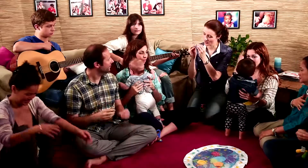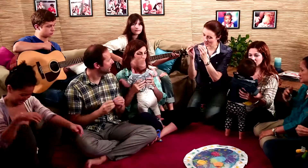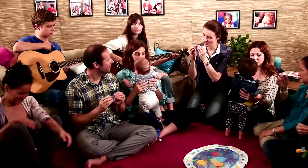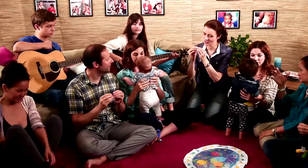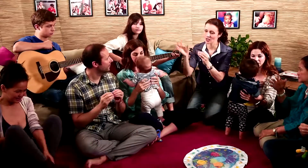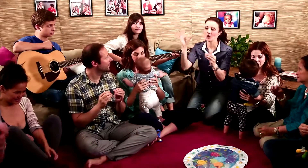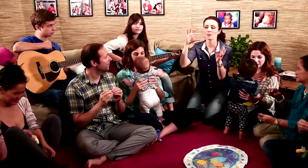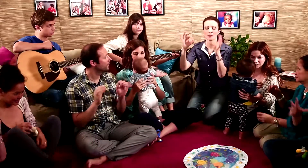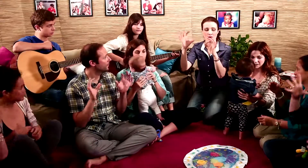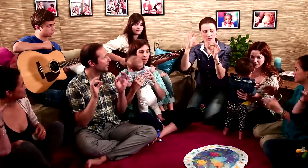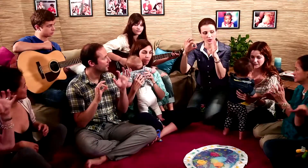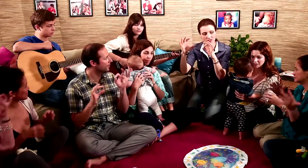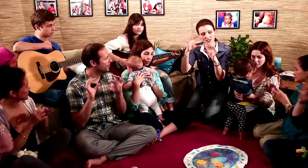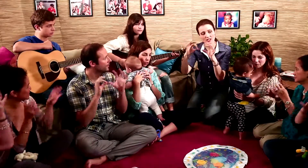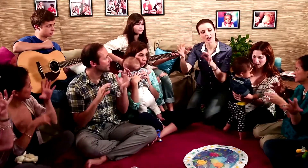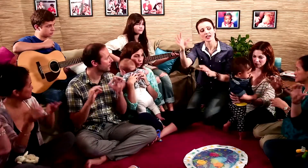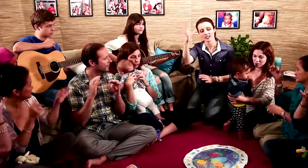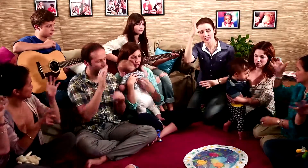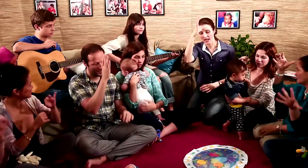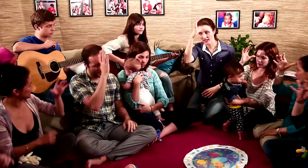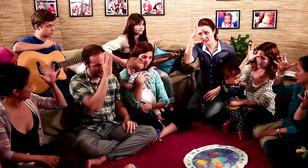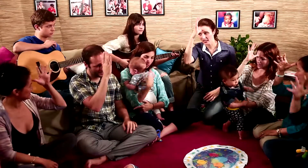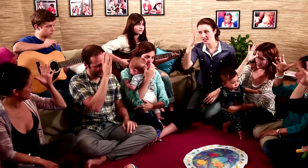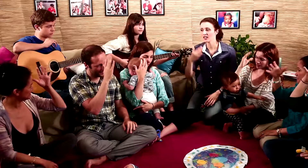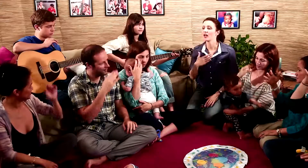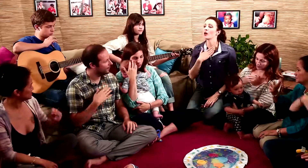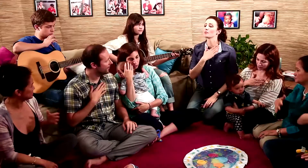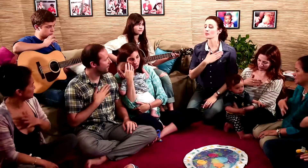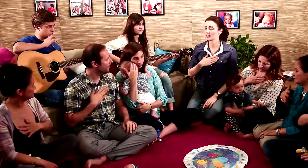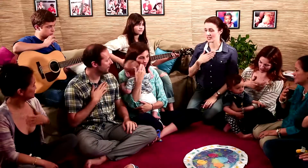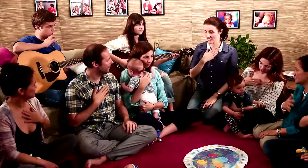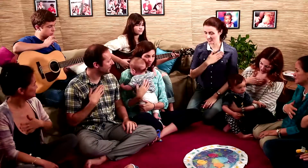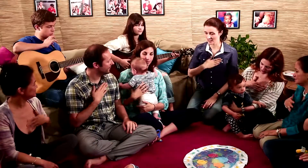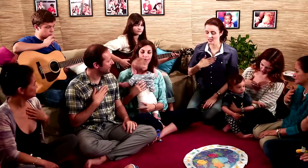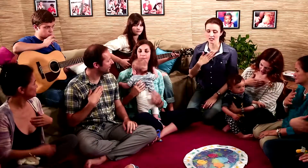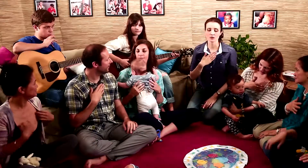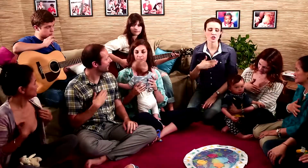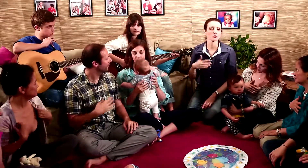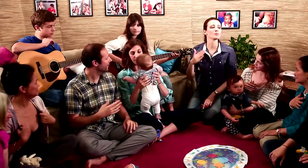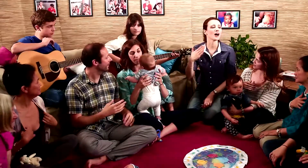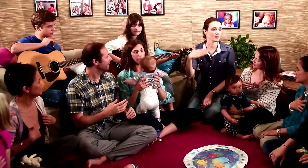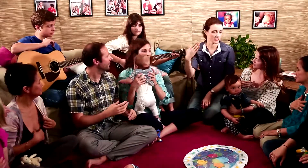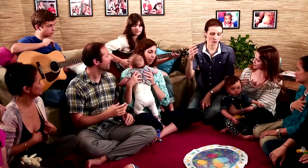more, bubbles, Daddy, please. And then we'll pop until we're